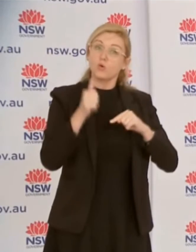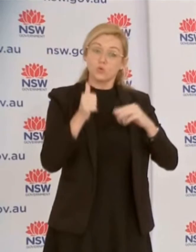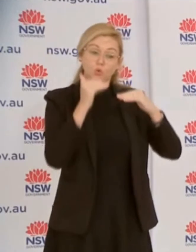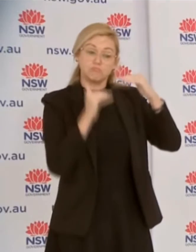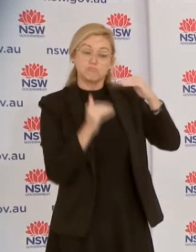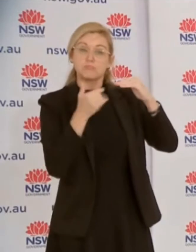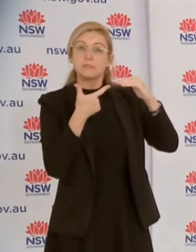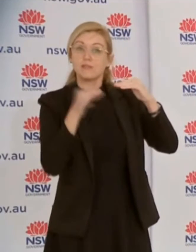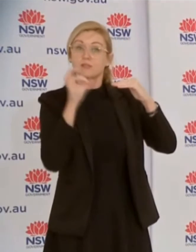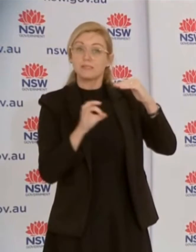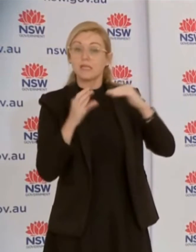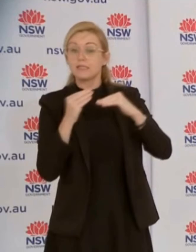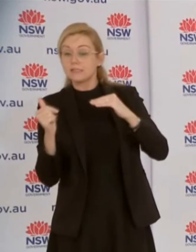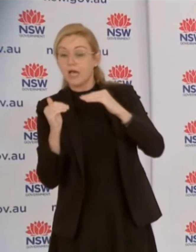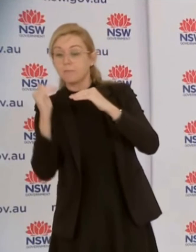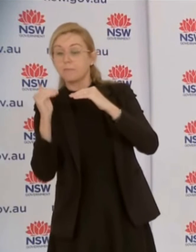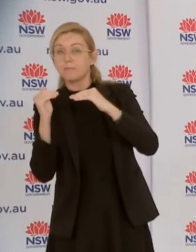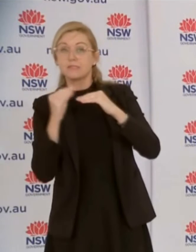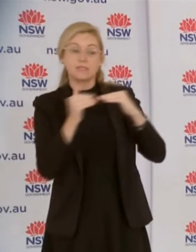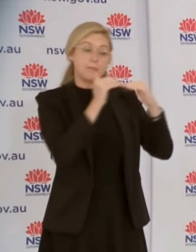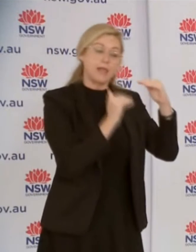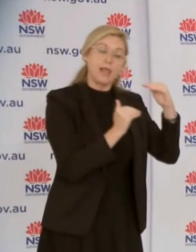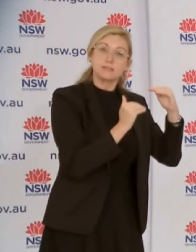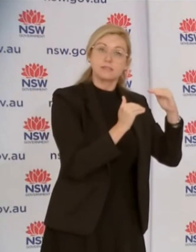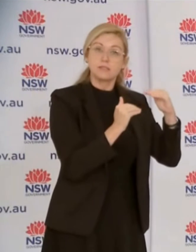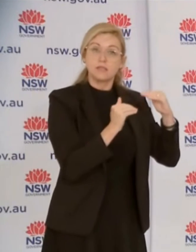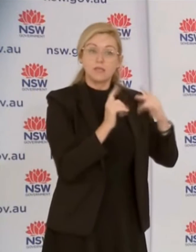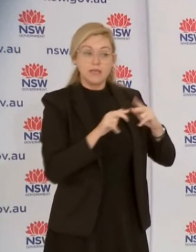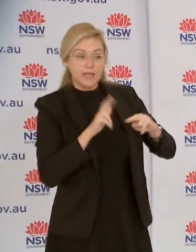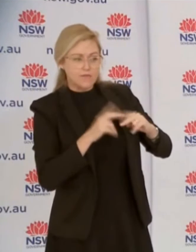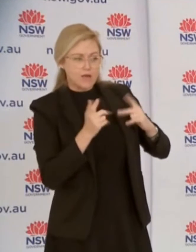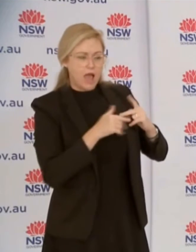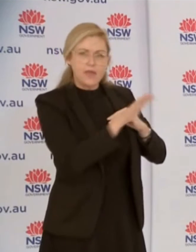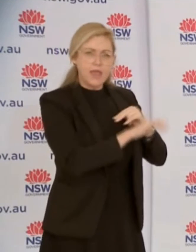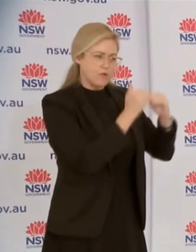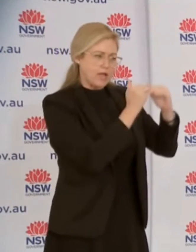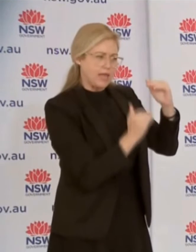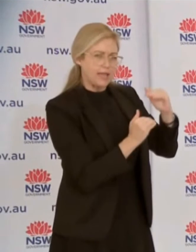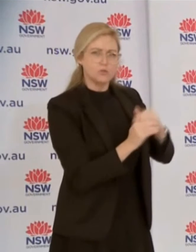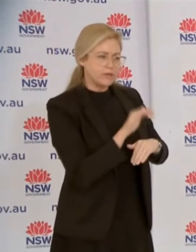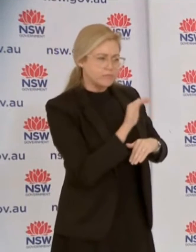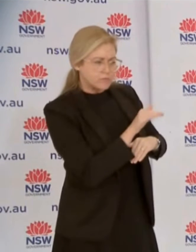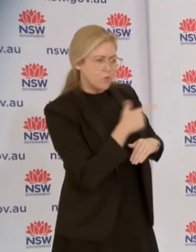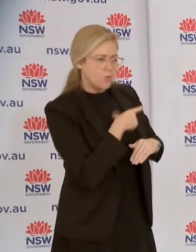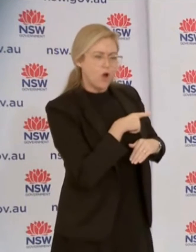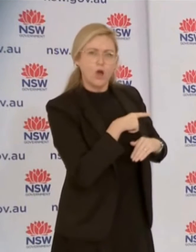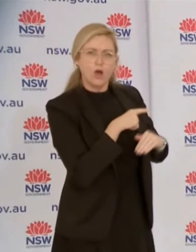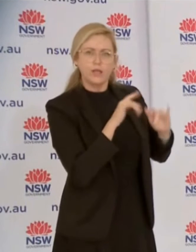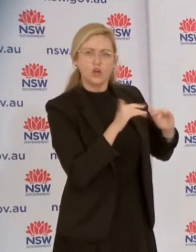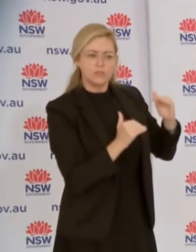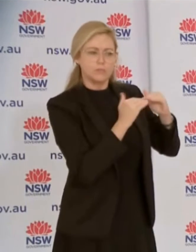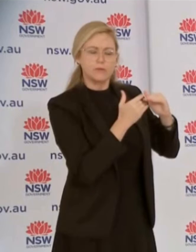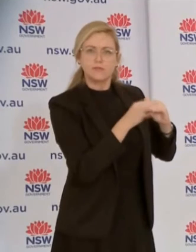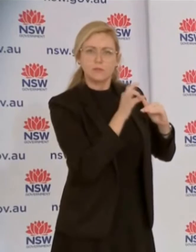and if a particular area isn't doing as well as others, we ask why is that the case and what can we do to address that. So we're very